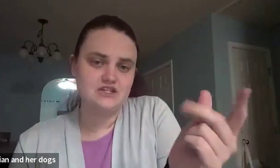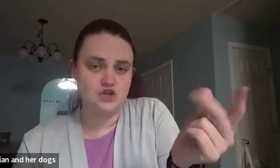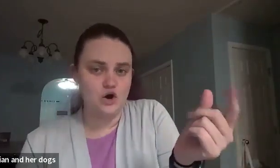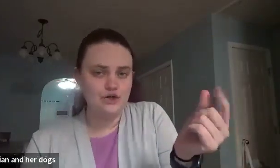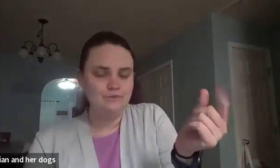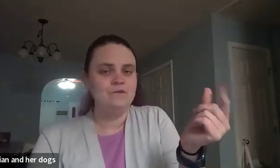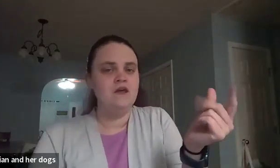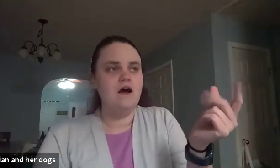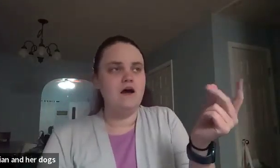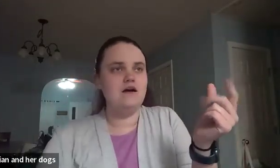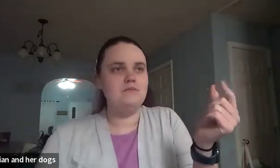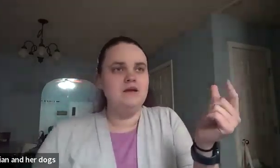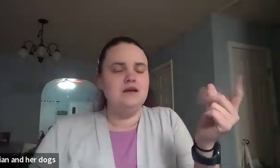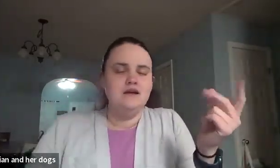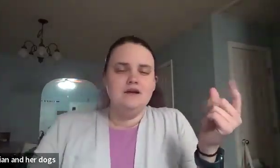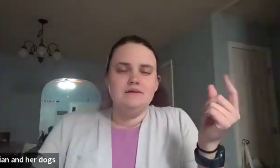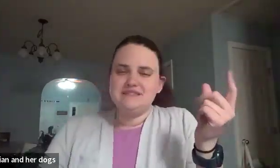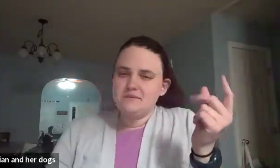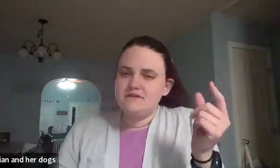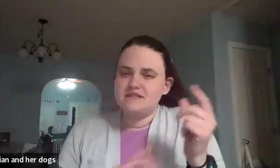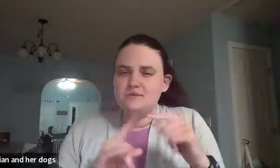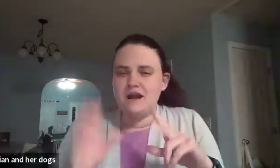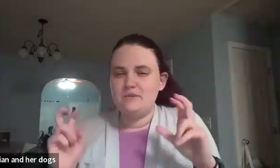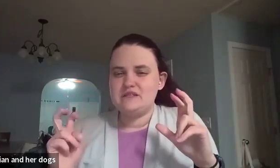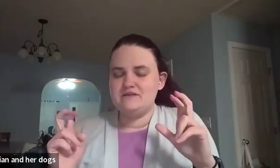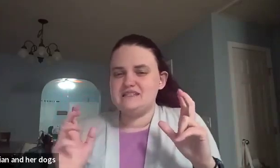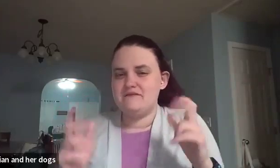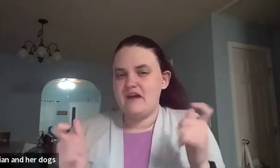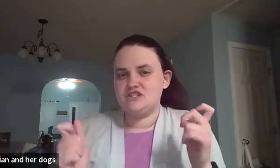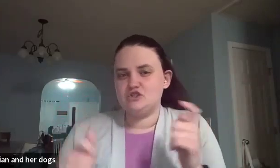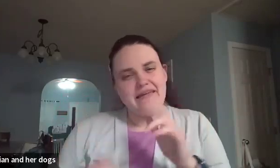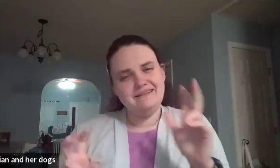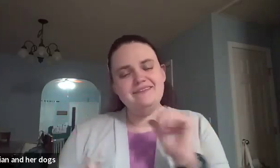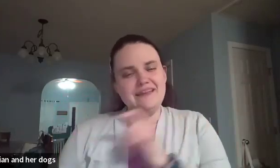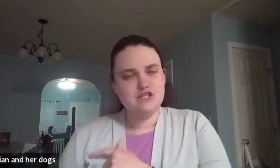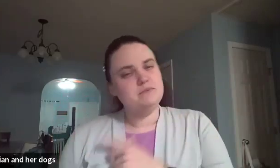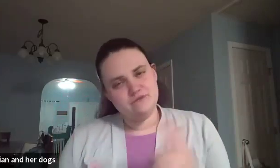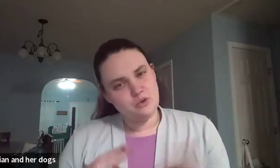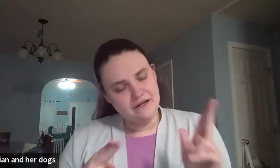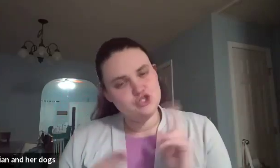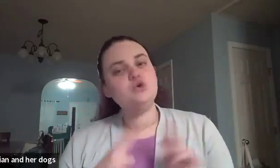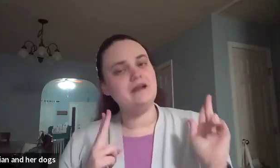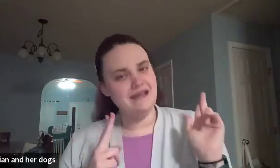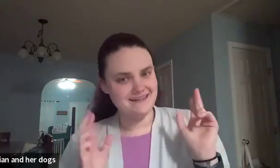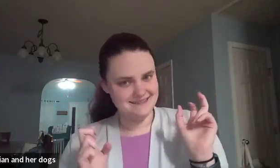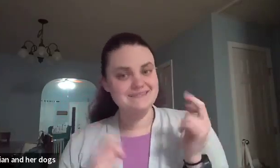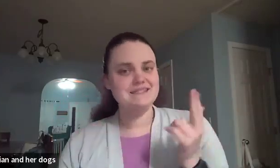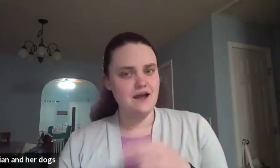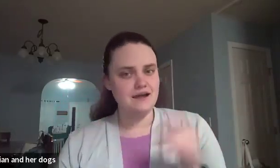fast, dog. Um, but typically this is what almost like this that faster, like not lazier, but shorthand